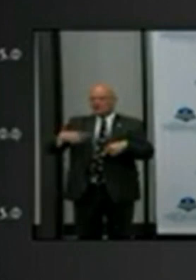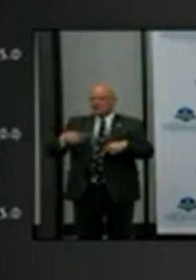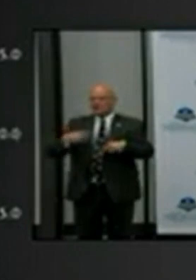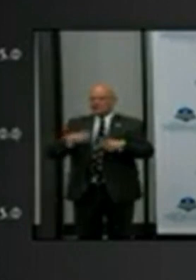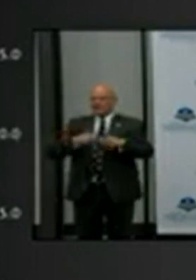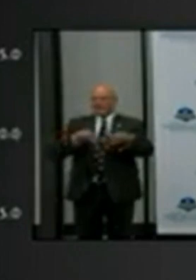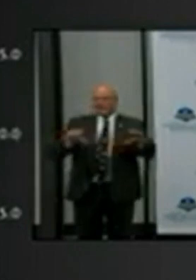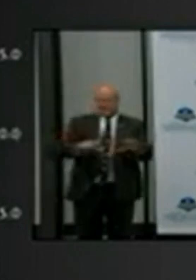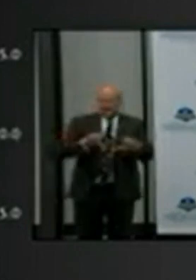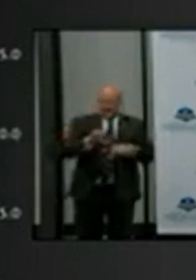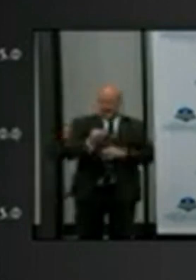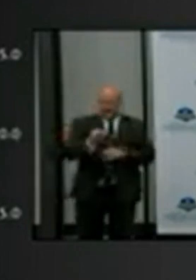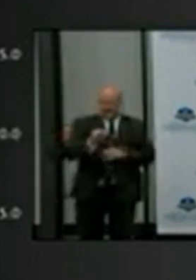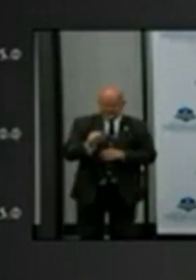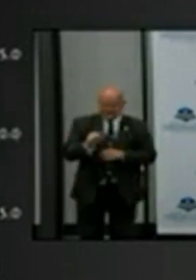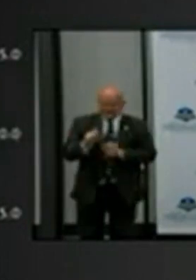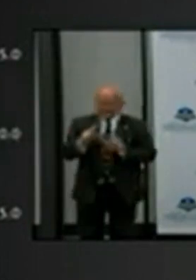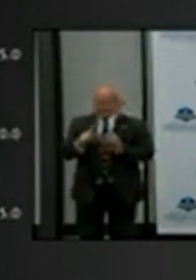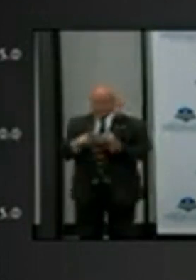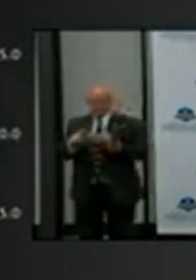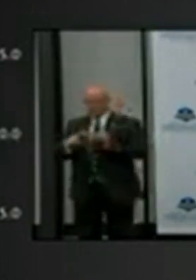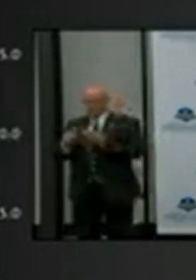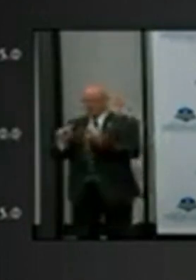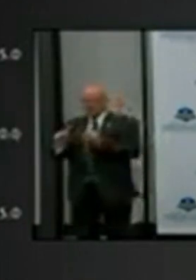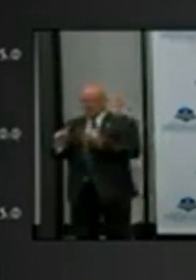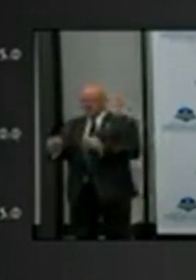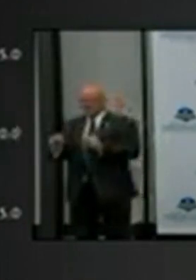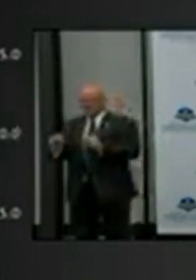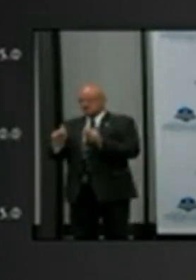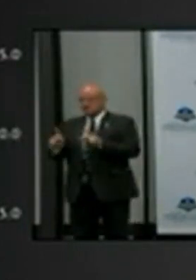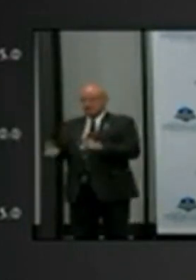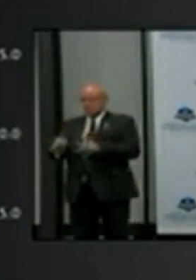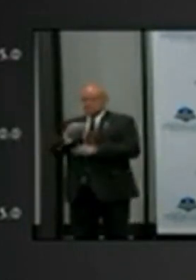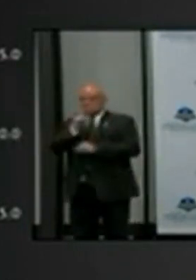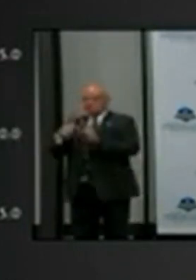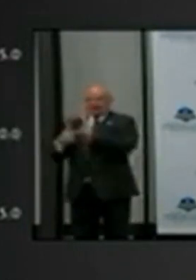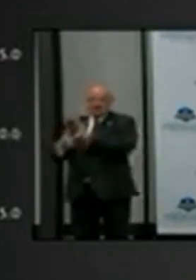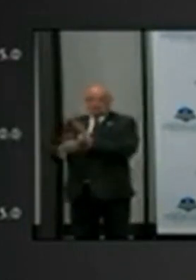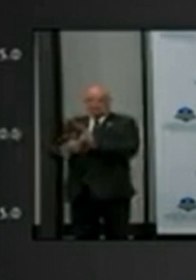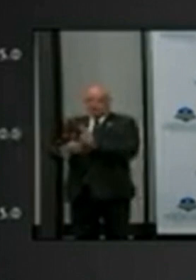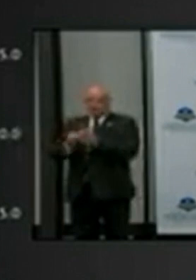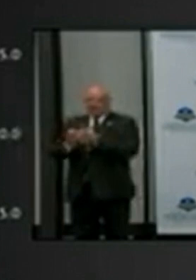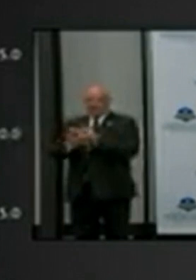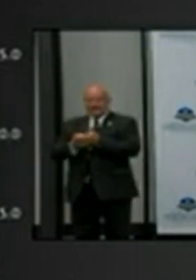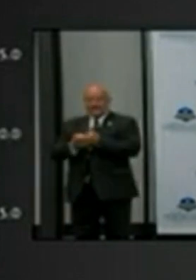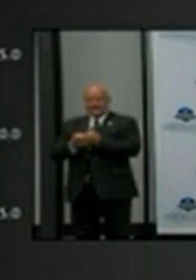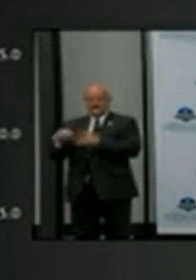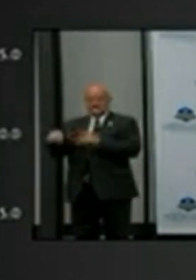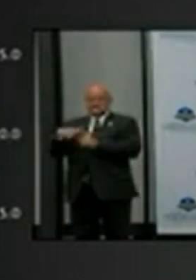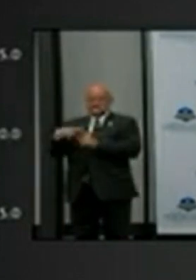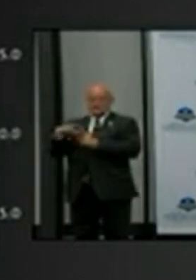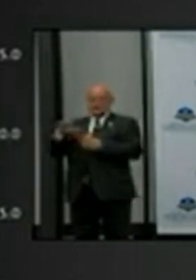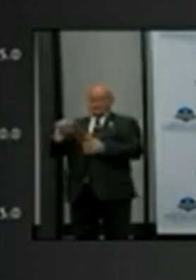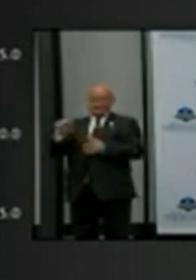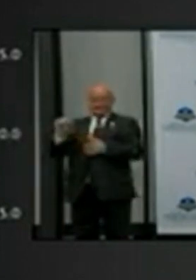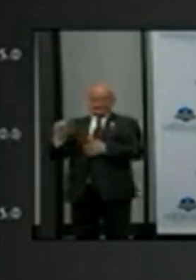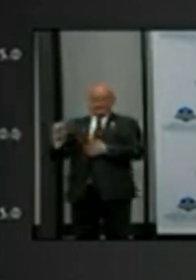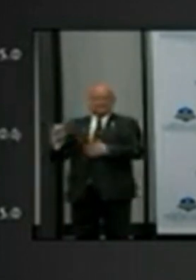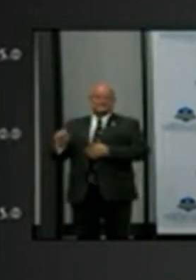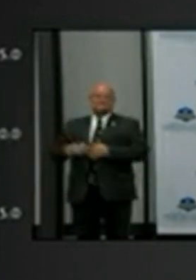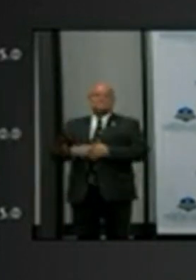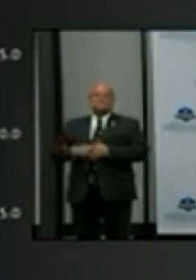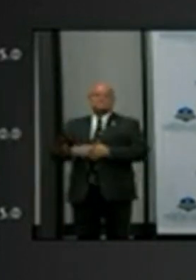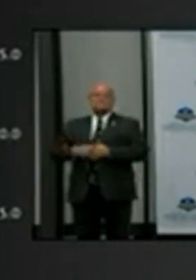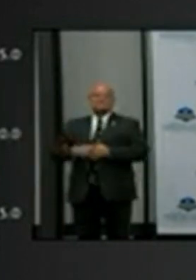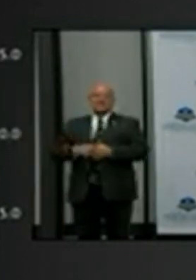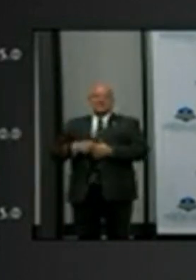an active case or a potential asymptomatic case that is around. And you